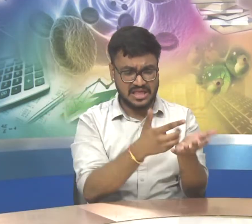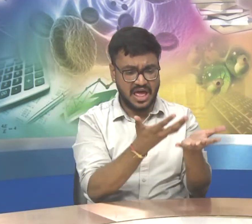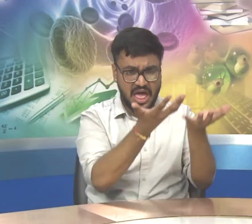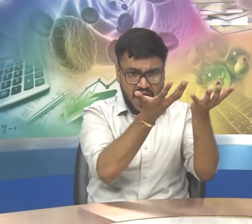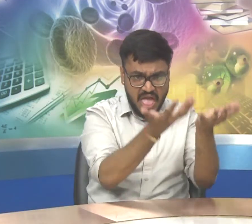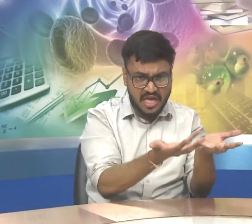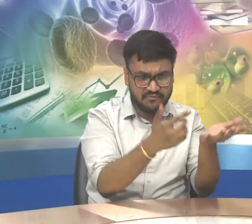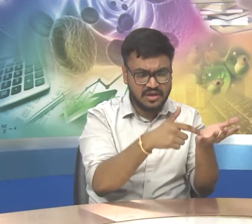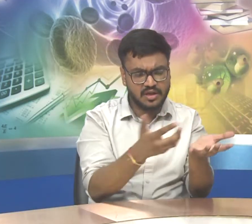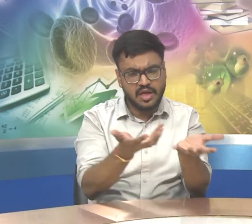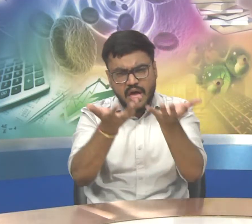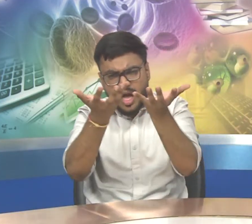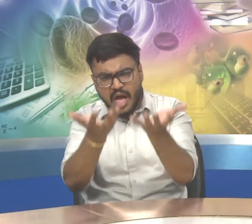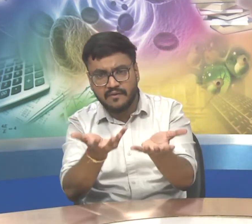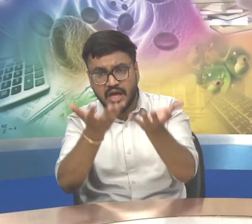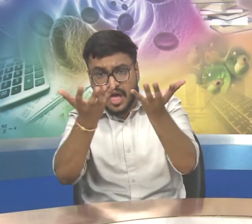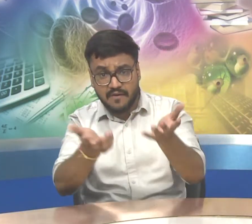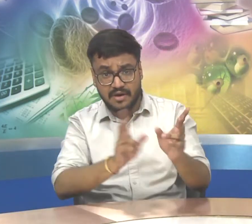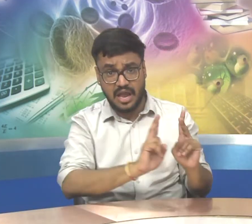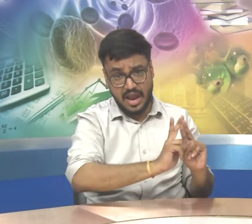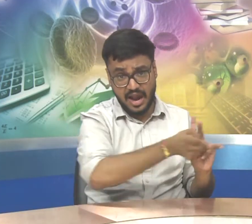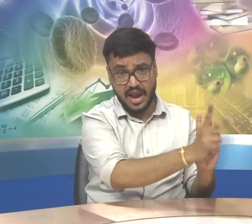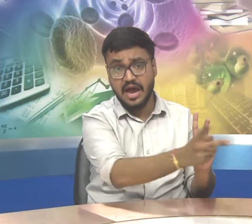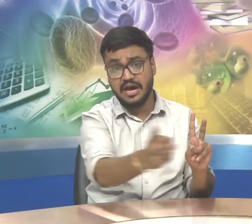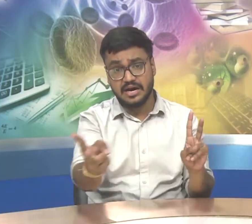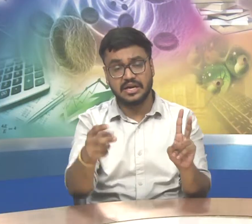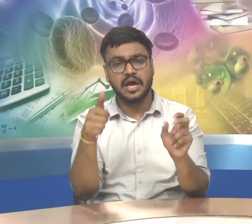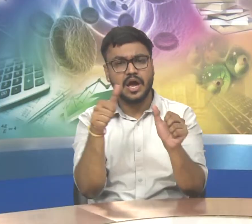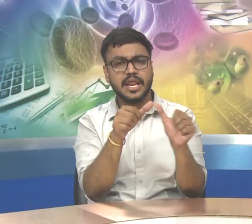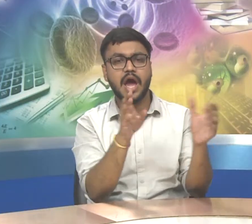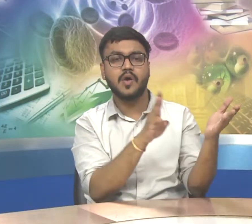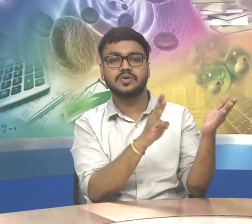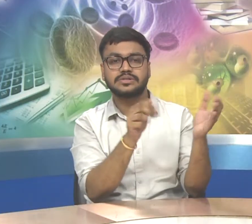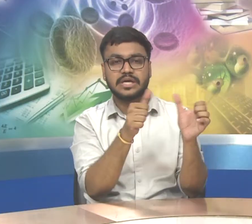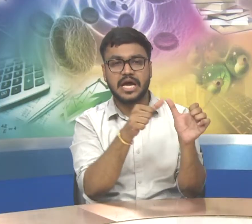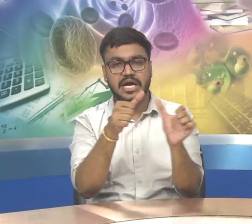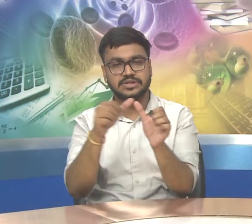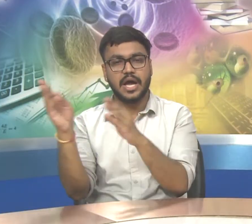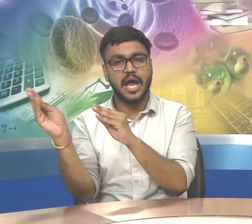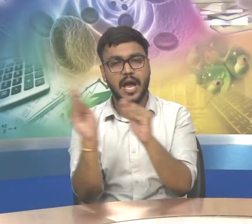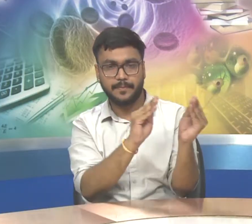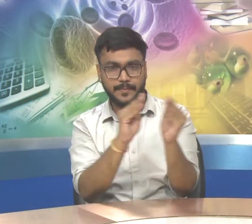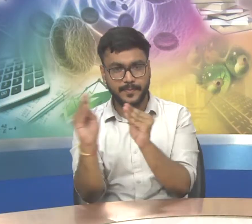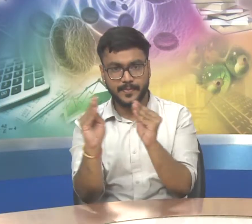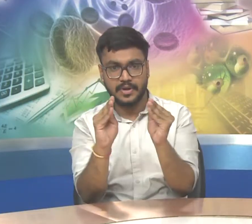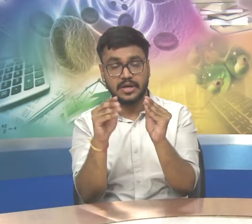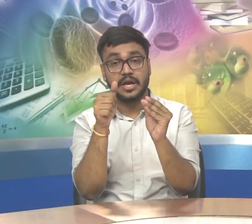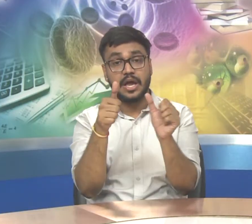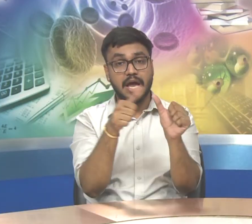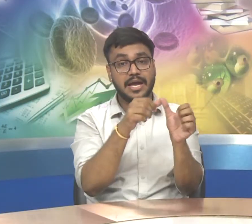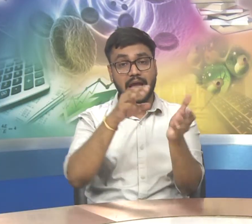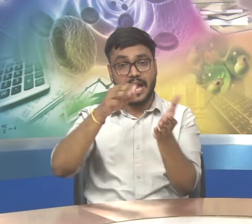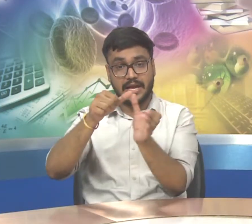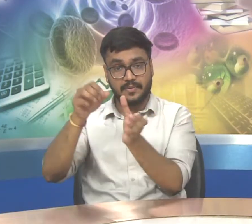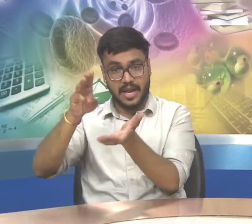have different masses, we use average atomic mass, which is AAM,